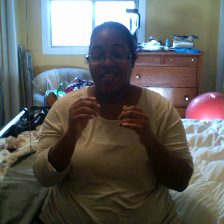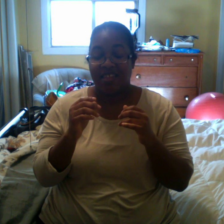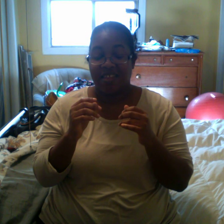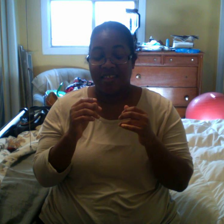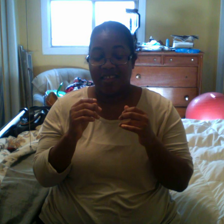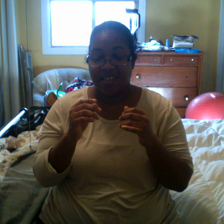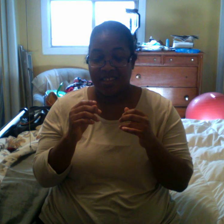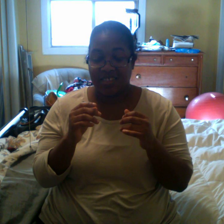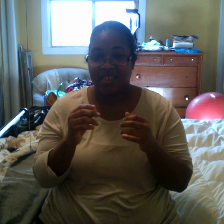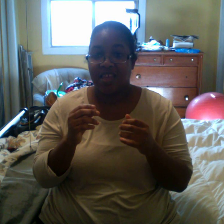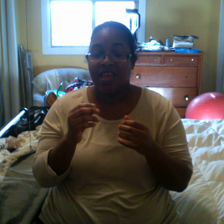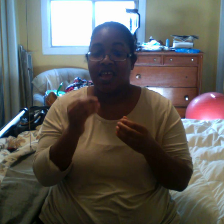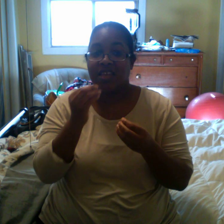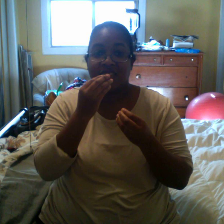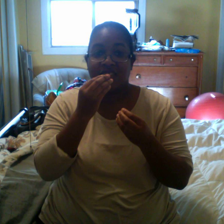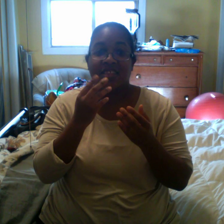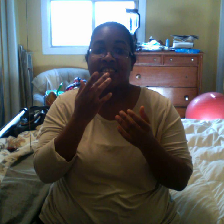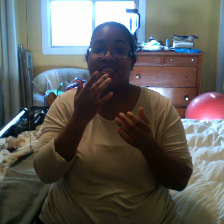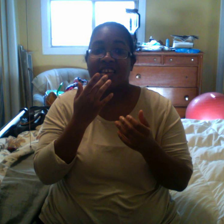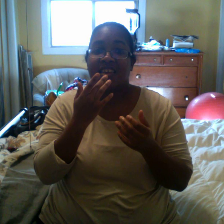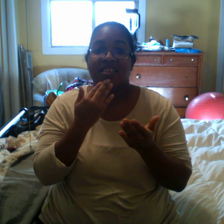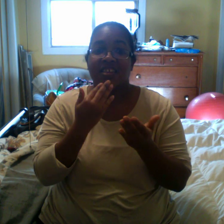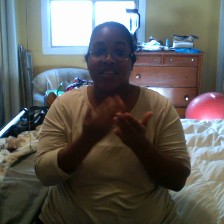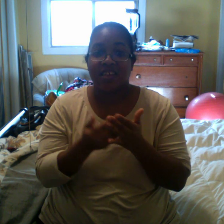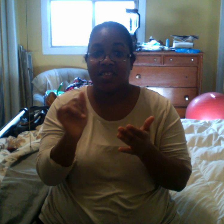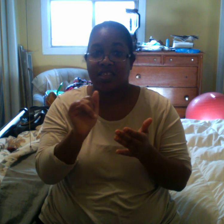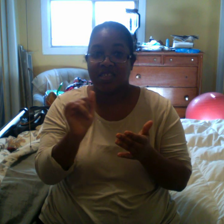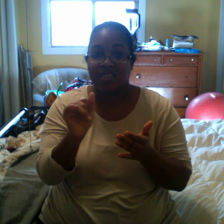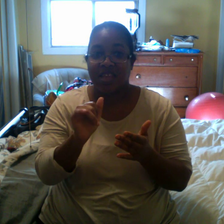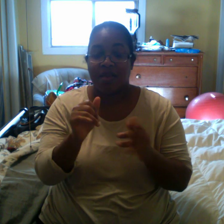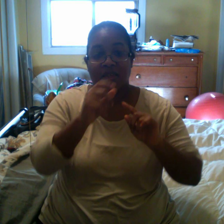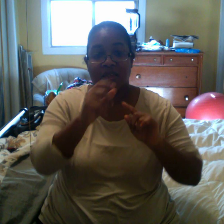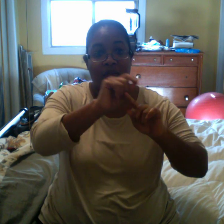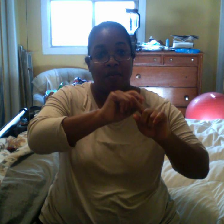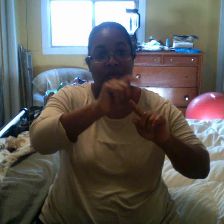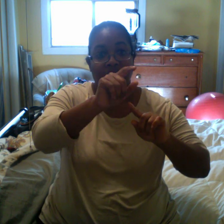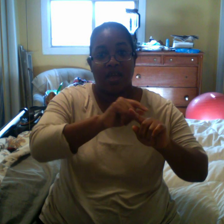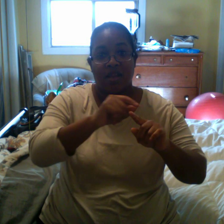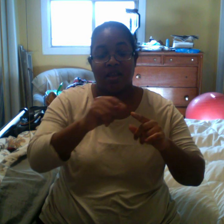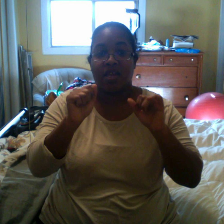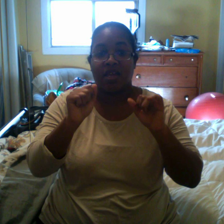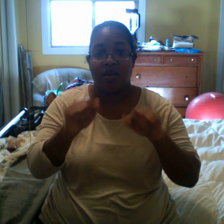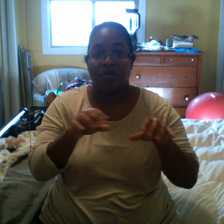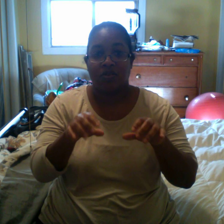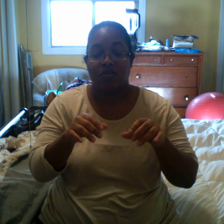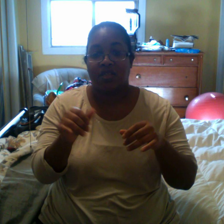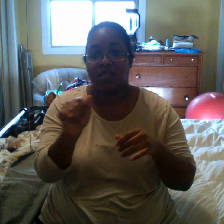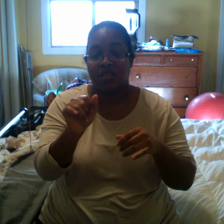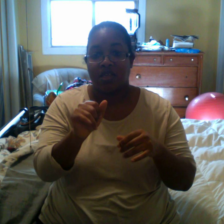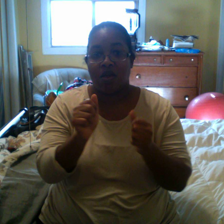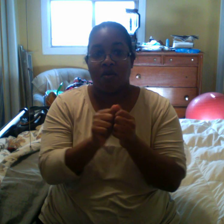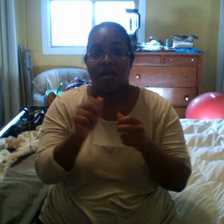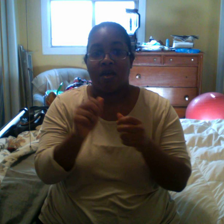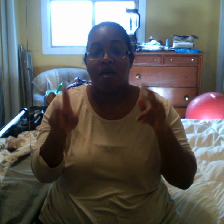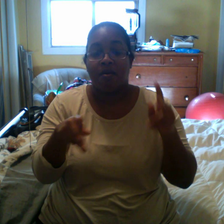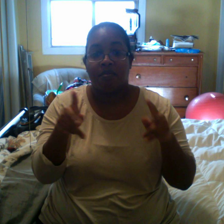is, can we do the same thing in humans? Well, that depends on a number of items. First, do optogenetic tools even work in humans?